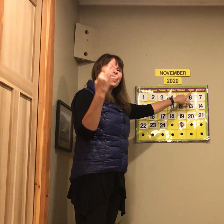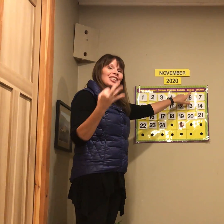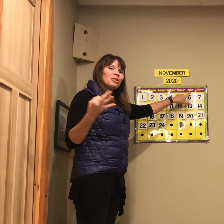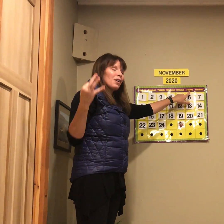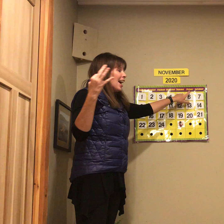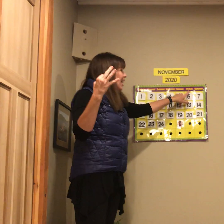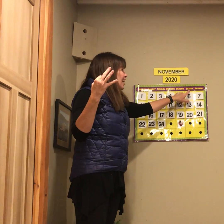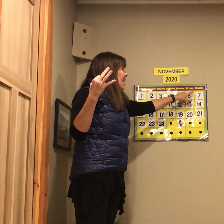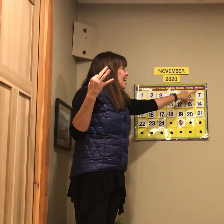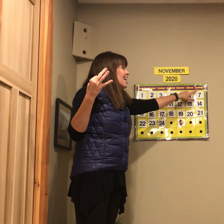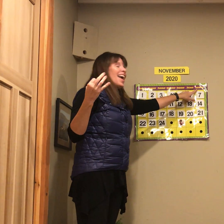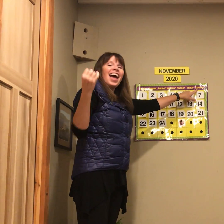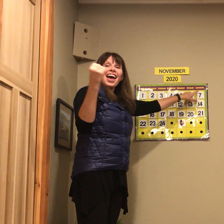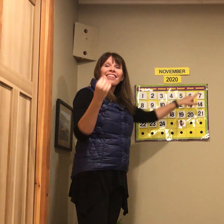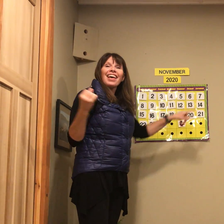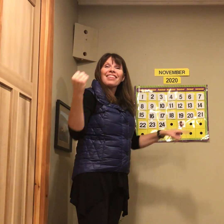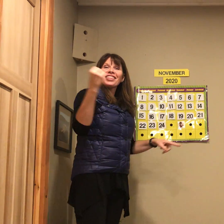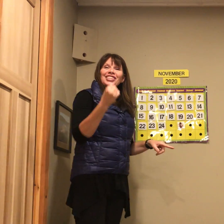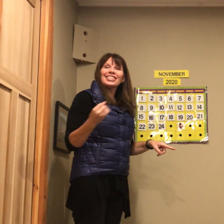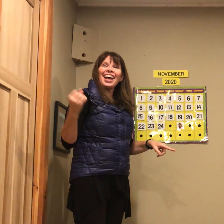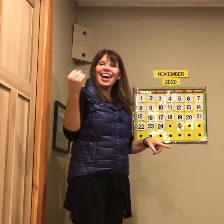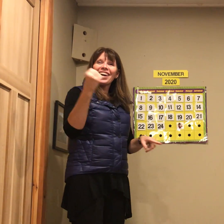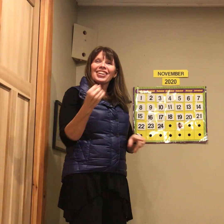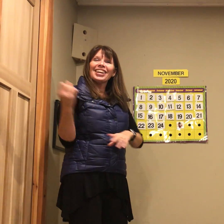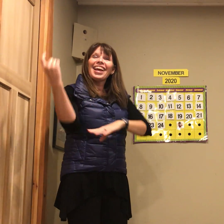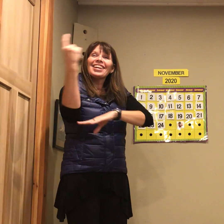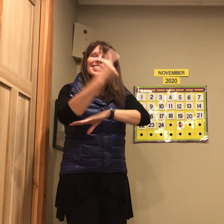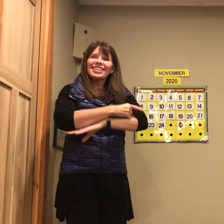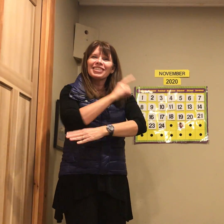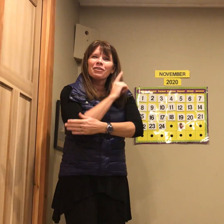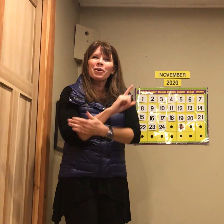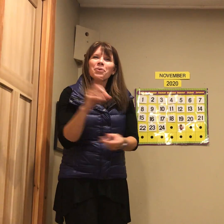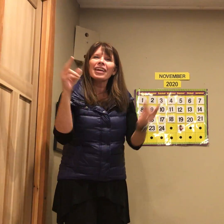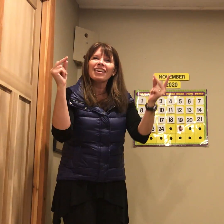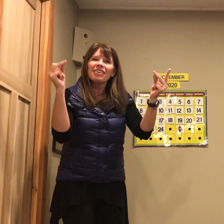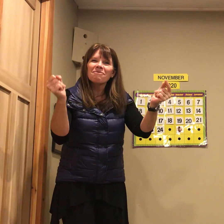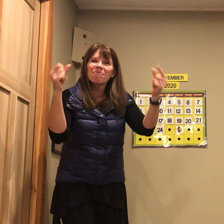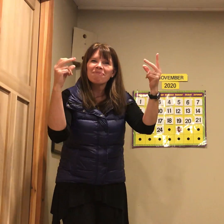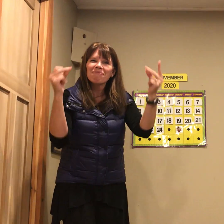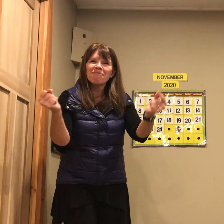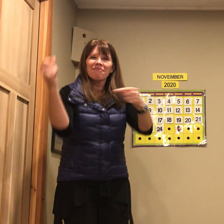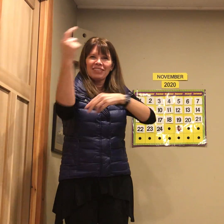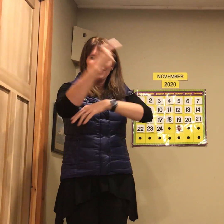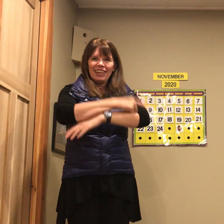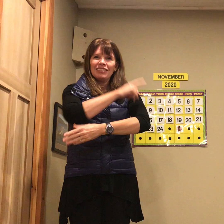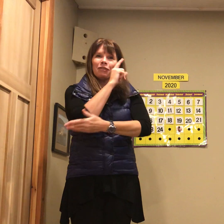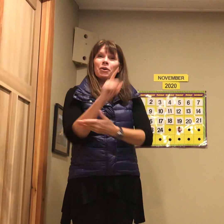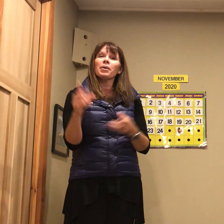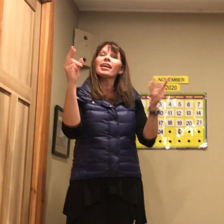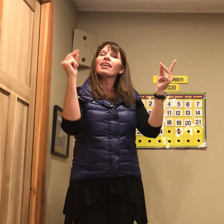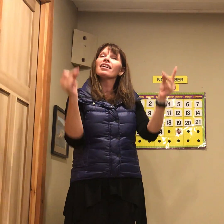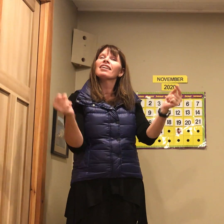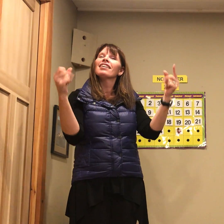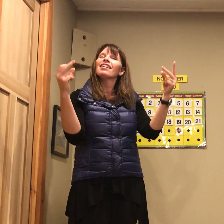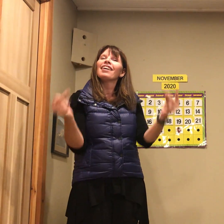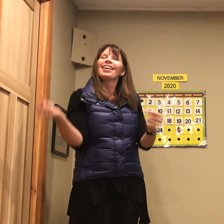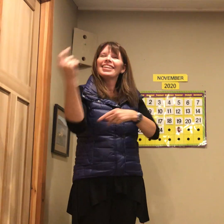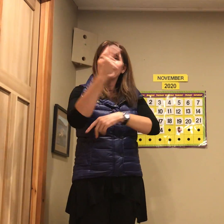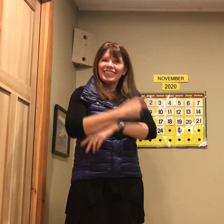there's Friday. And then there's Saturday. Days of the Week. Days of the Week. Days